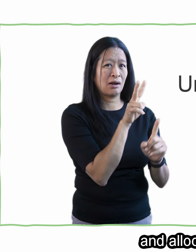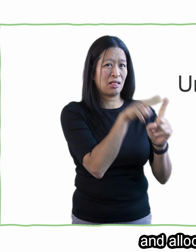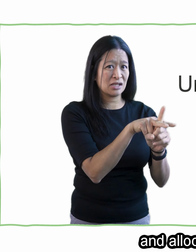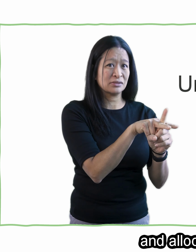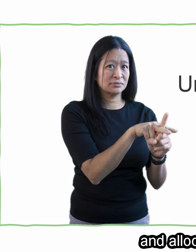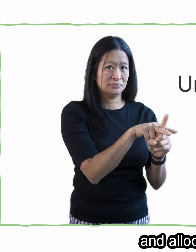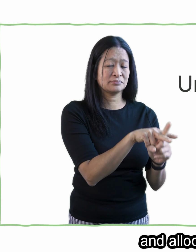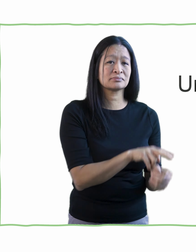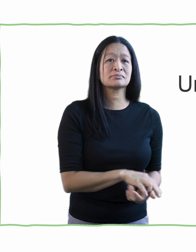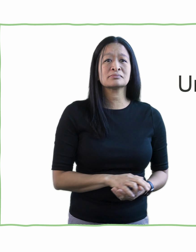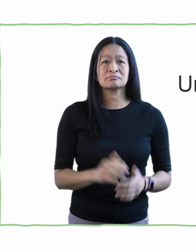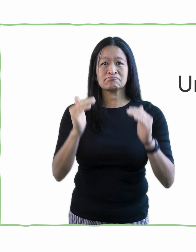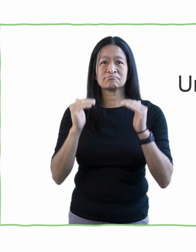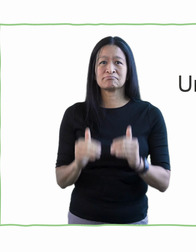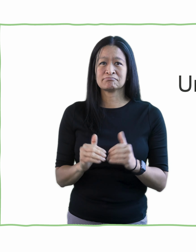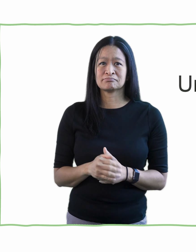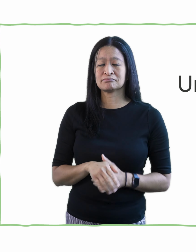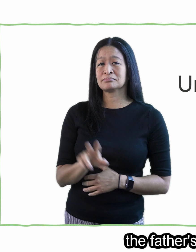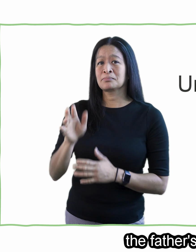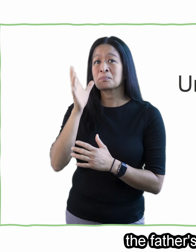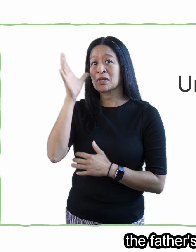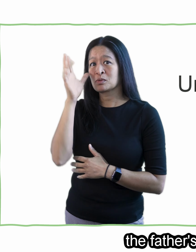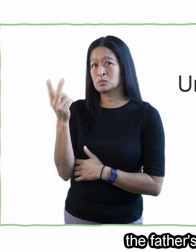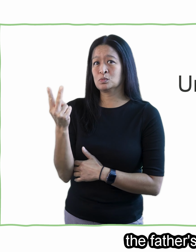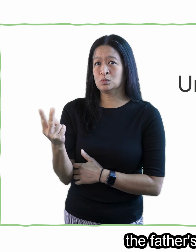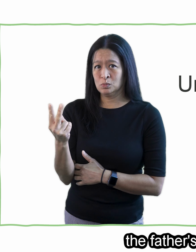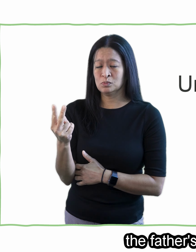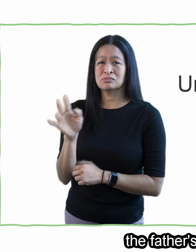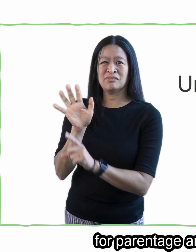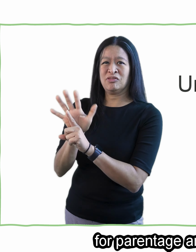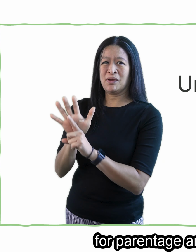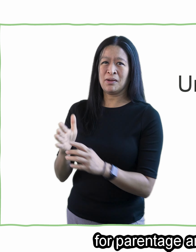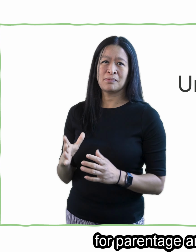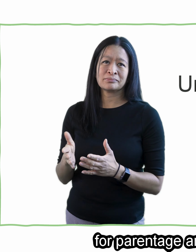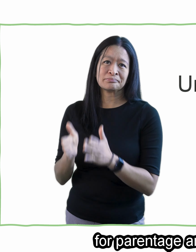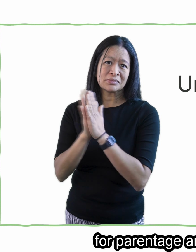allocation, the father's petition for parentage and allocation,